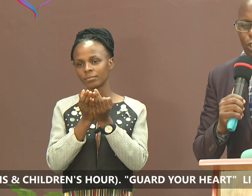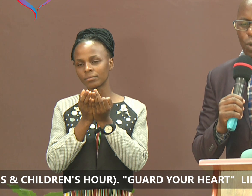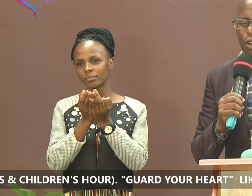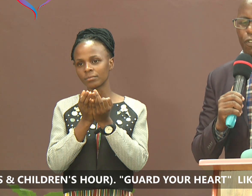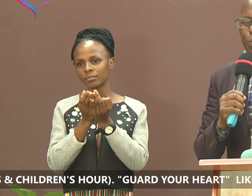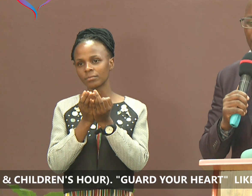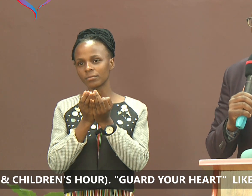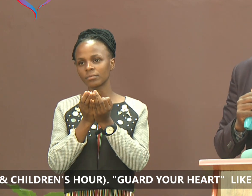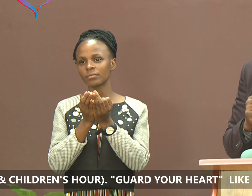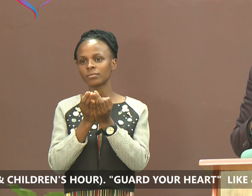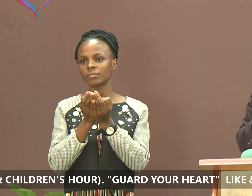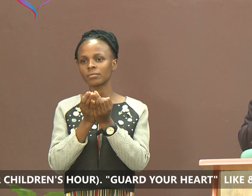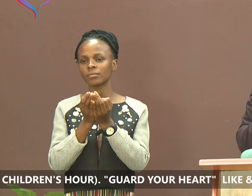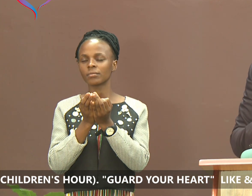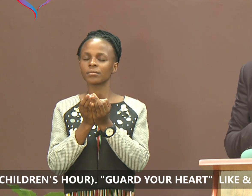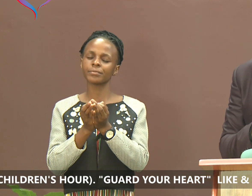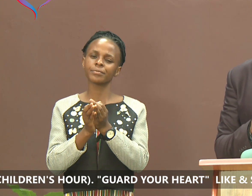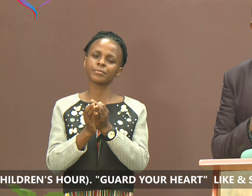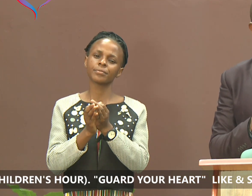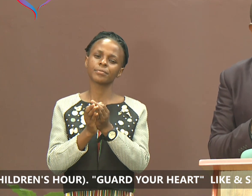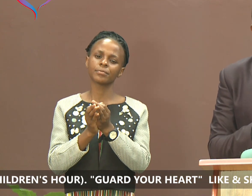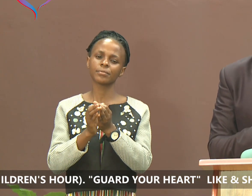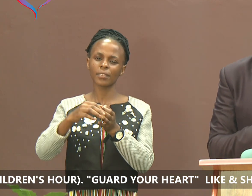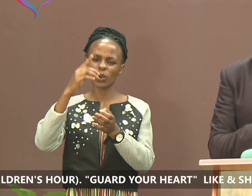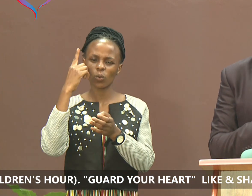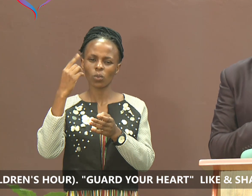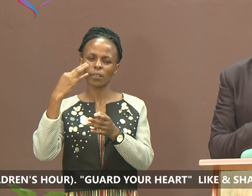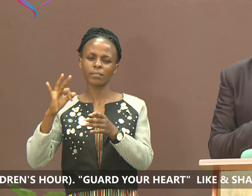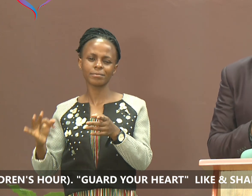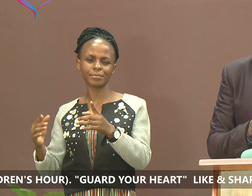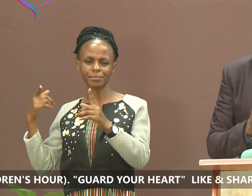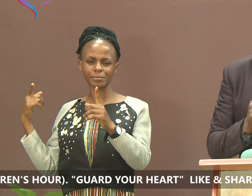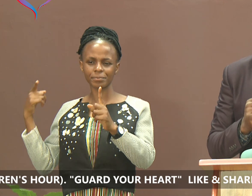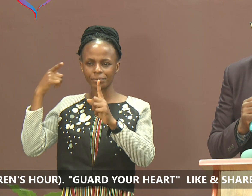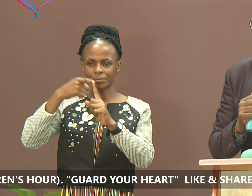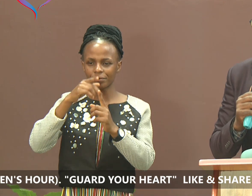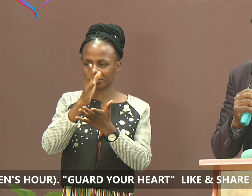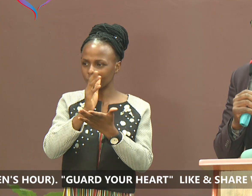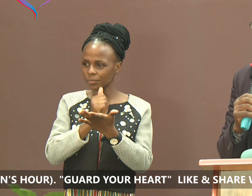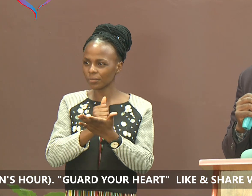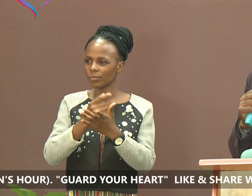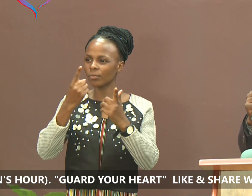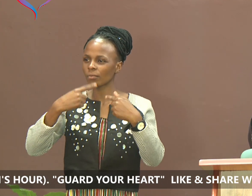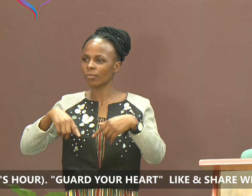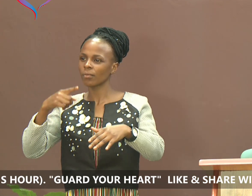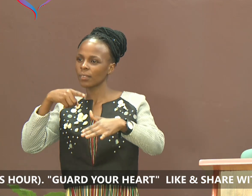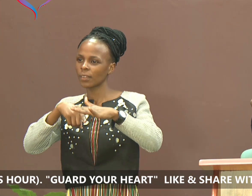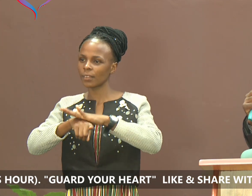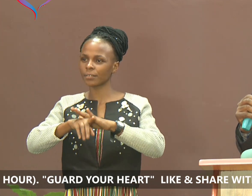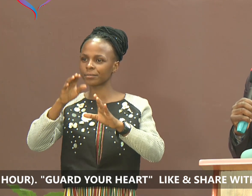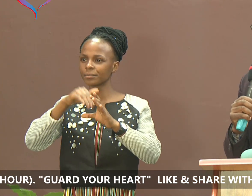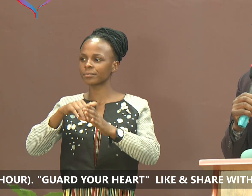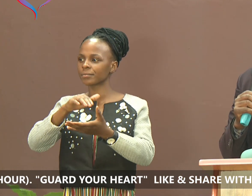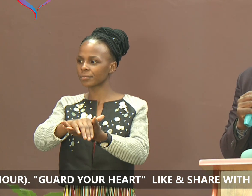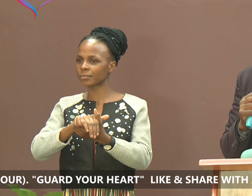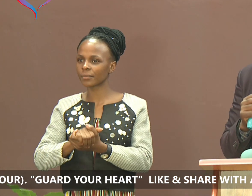it is one of the objectives, because as the matter of fact, as we are entering this marriage, you said nti